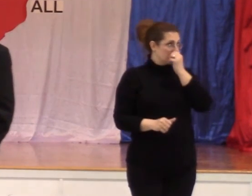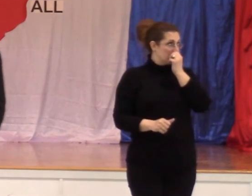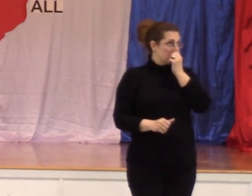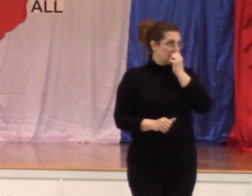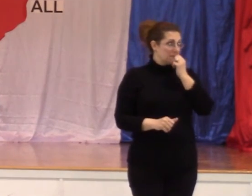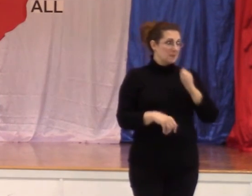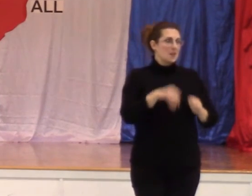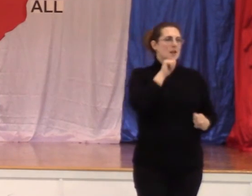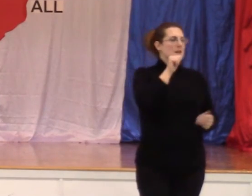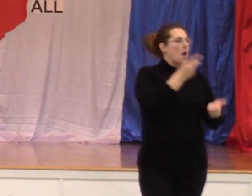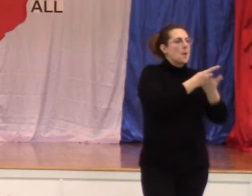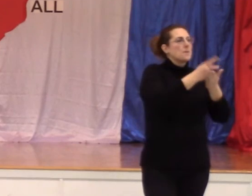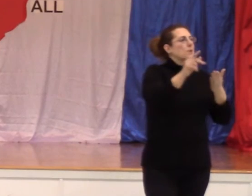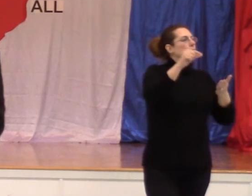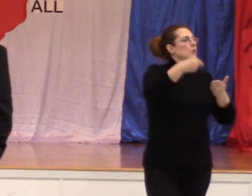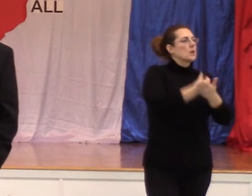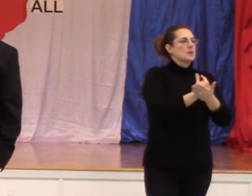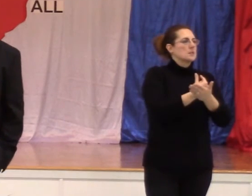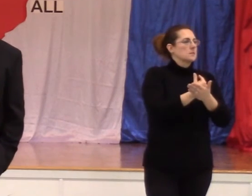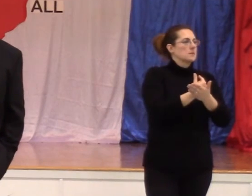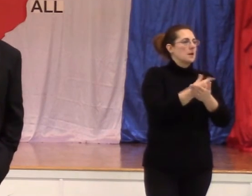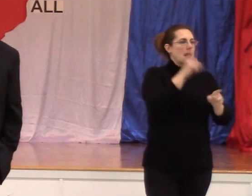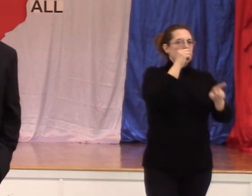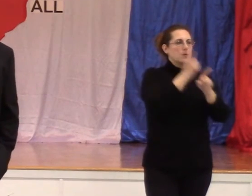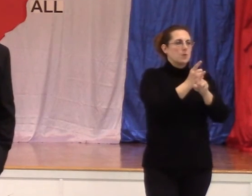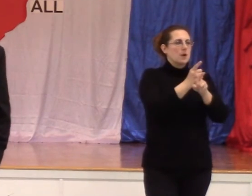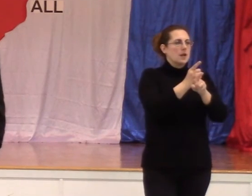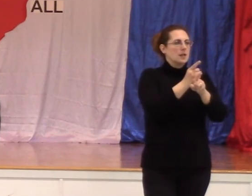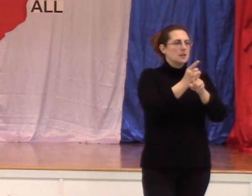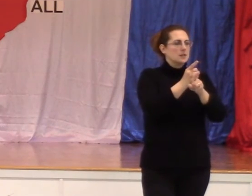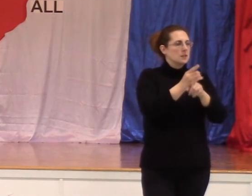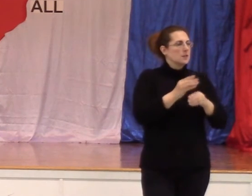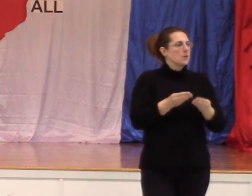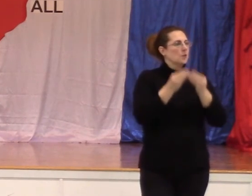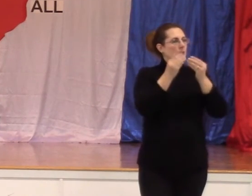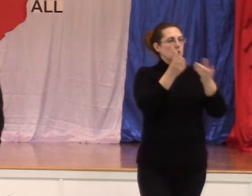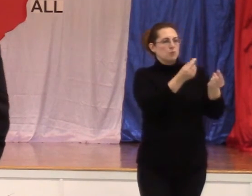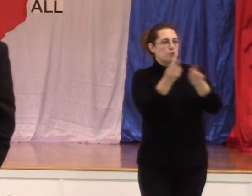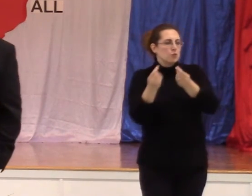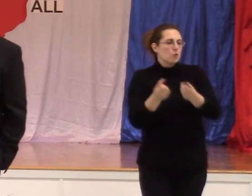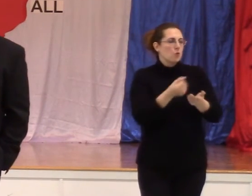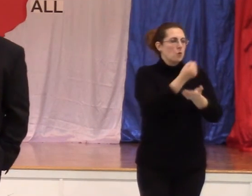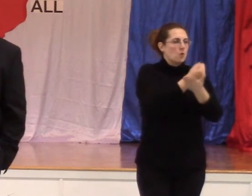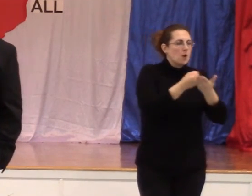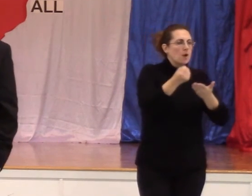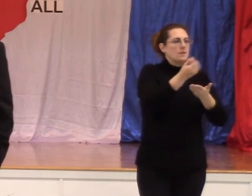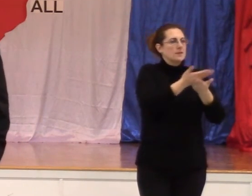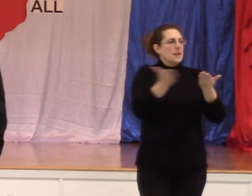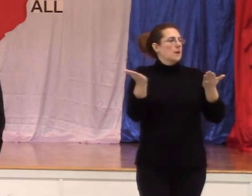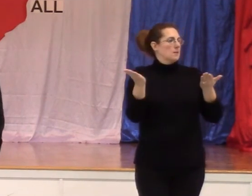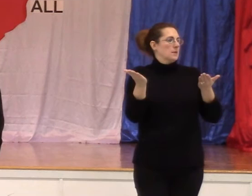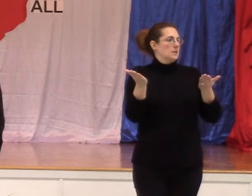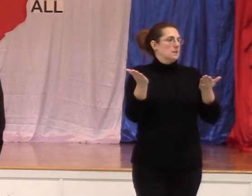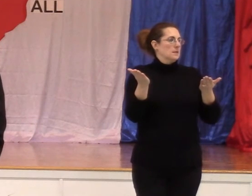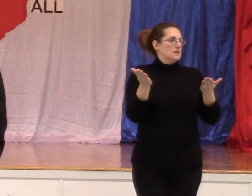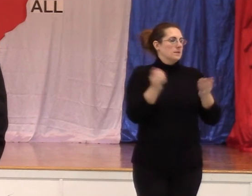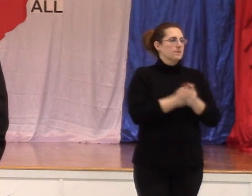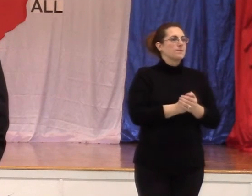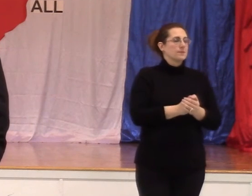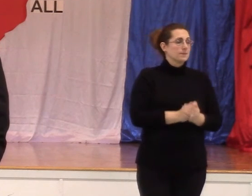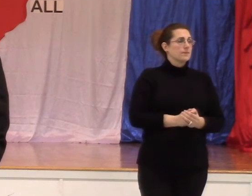not in the pure gospel and in right administration of the sacraments, as Augsburg 7 confesses.